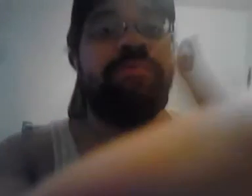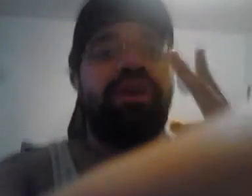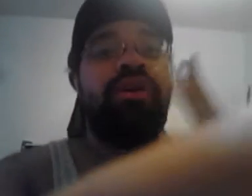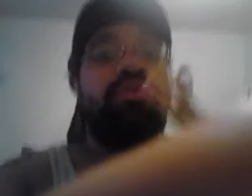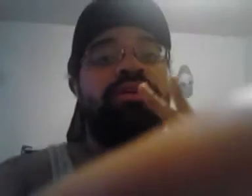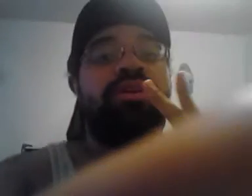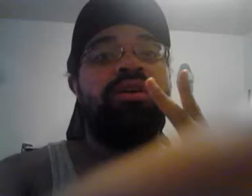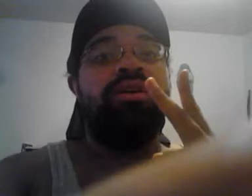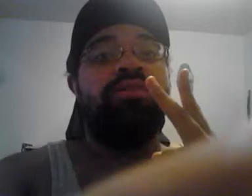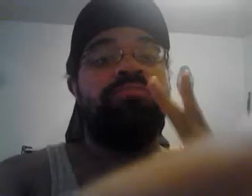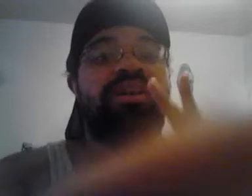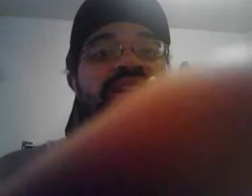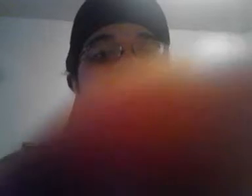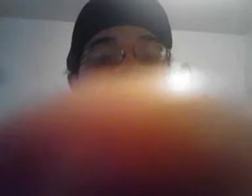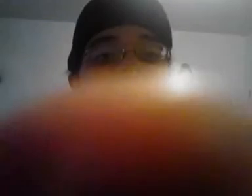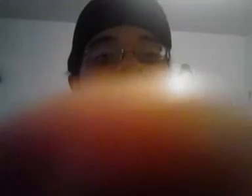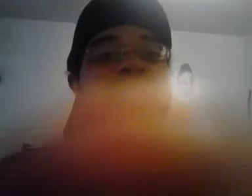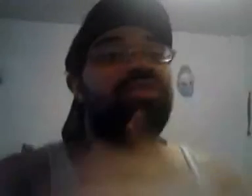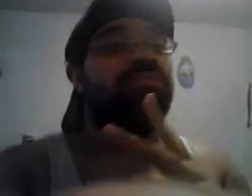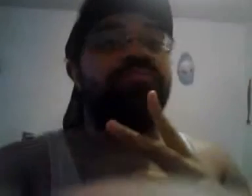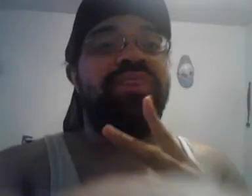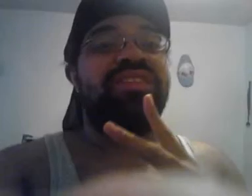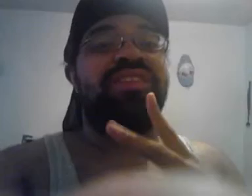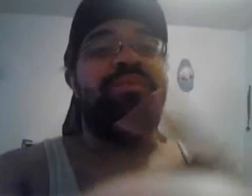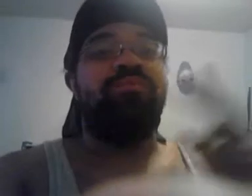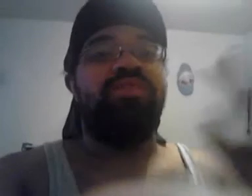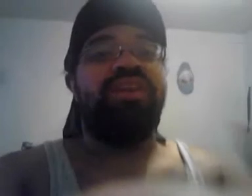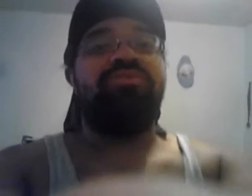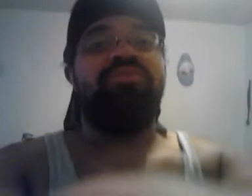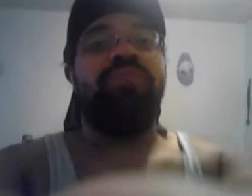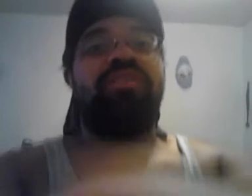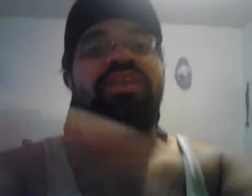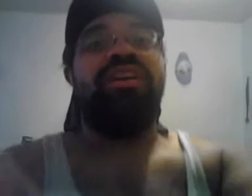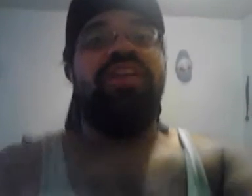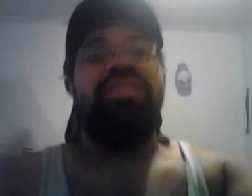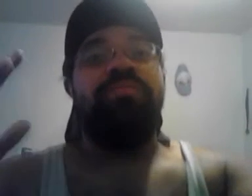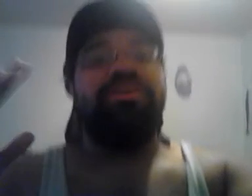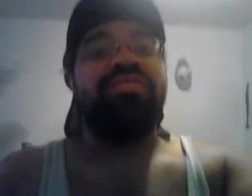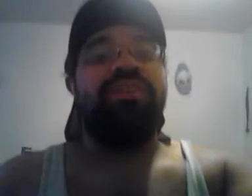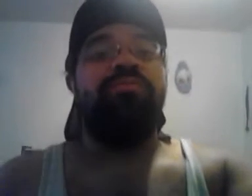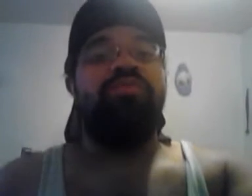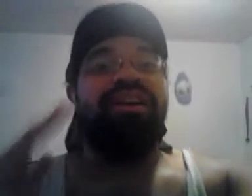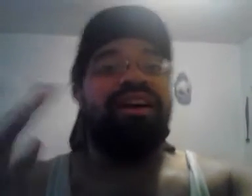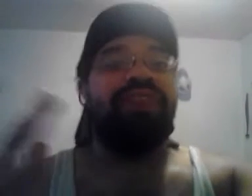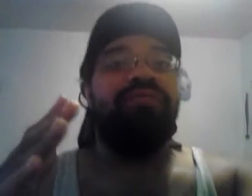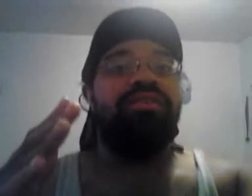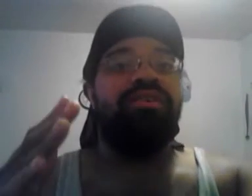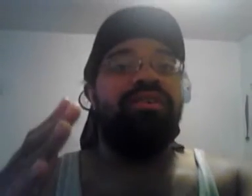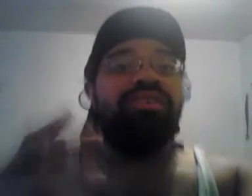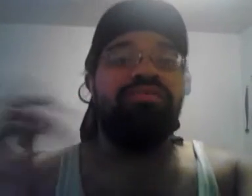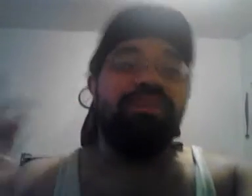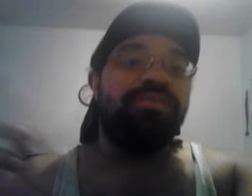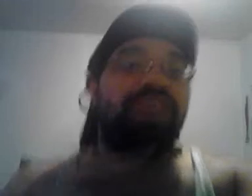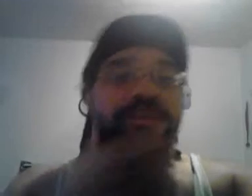about being smart, be something with their life, excuse me, I'm saying, to be something with their life. You never thought about it in